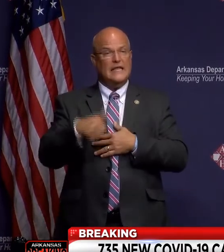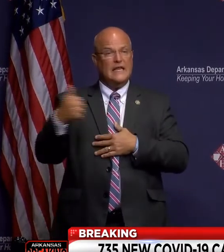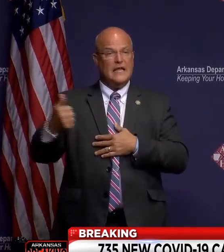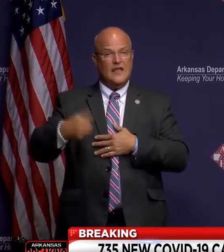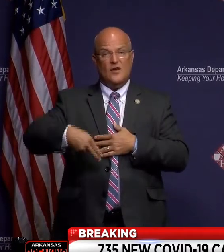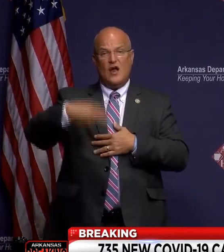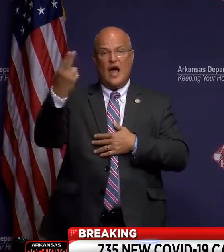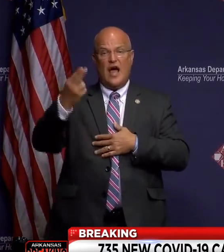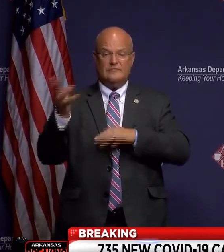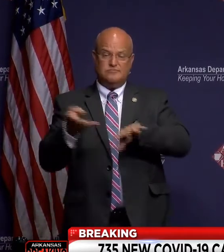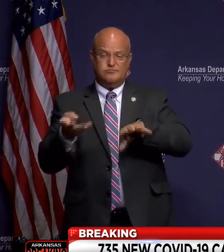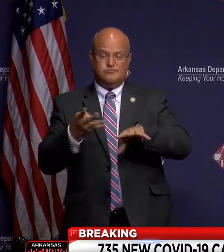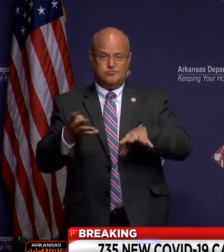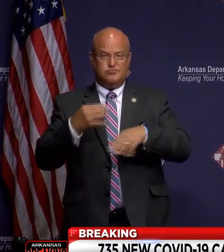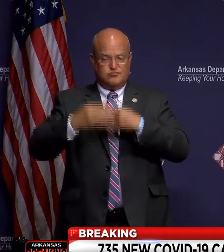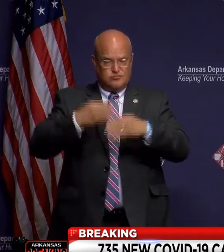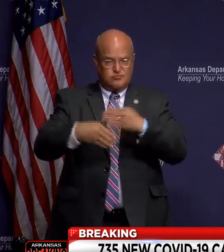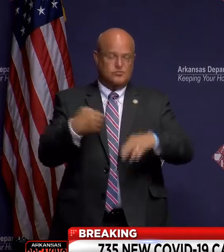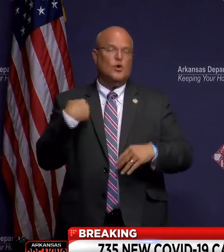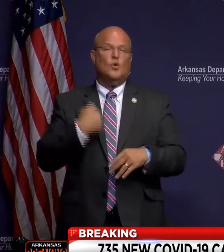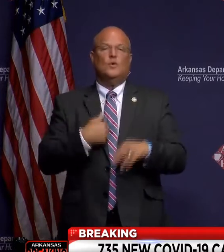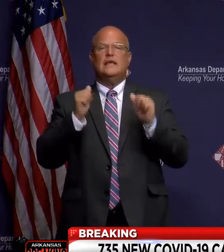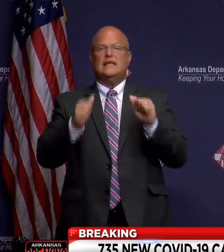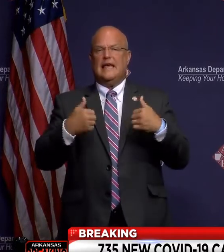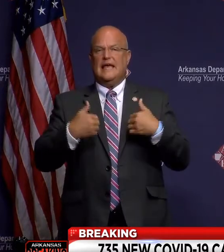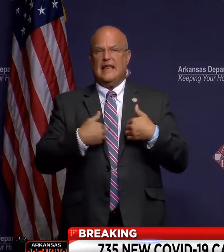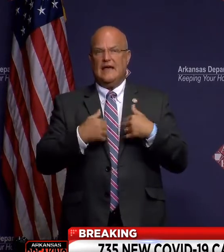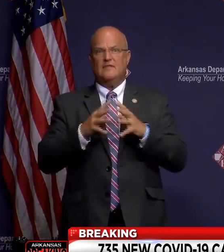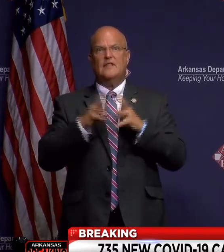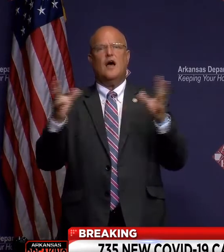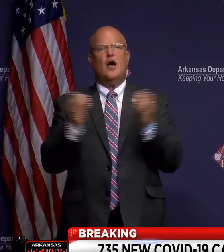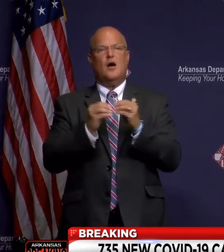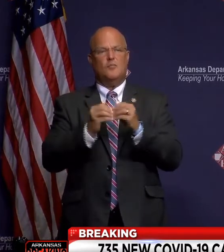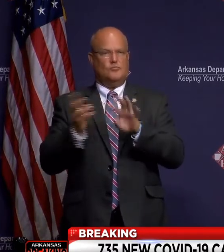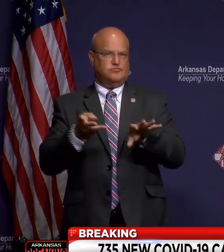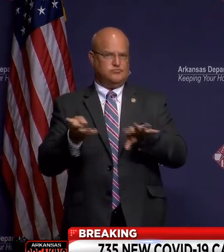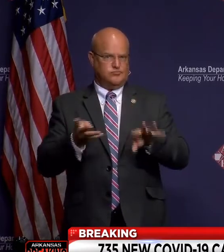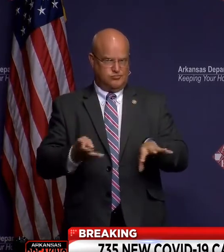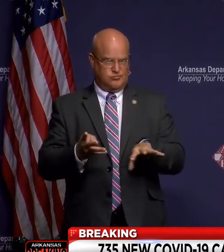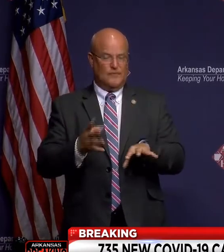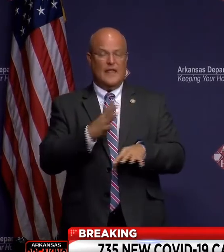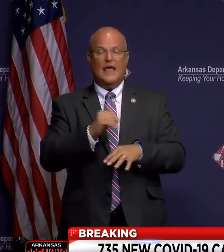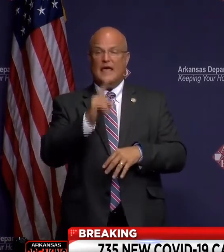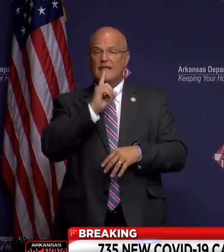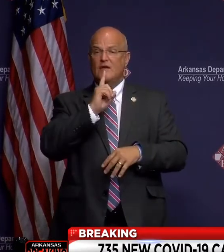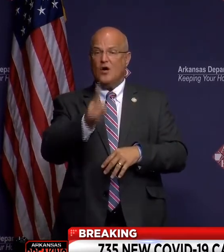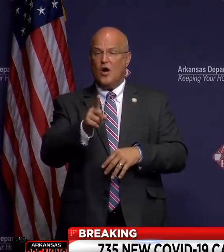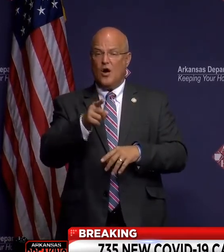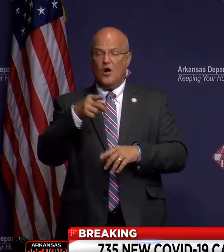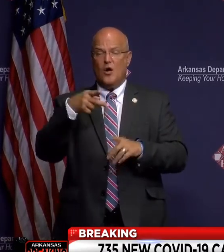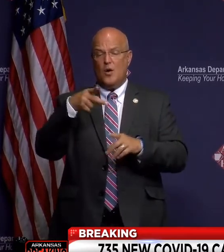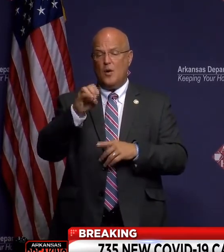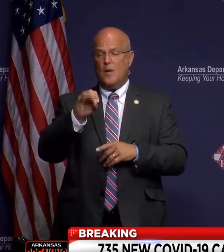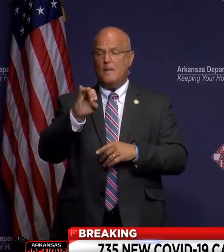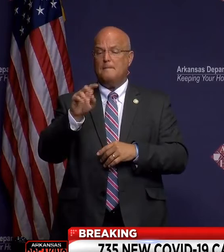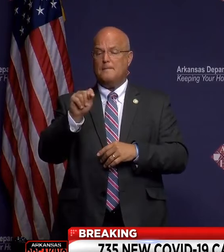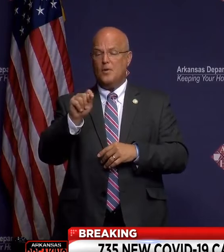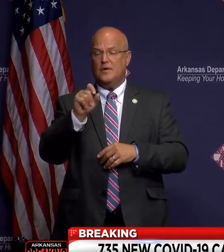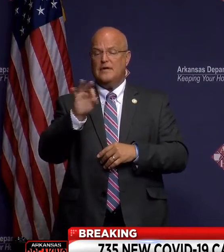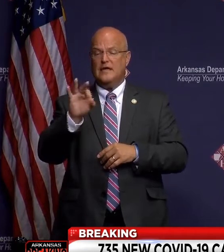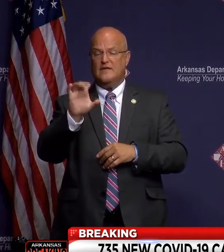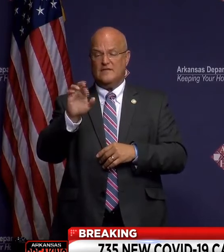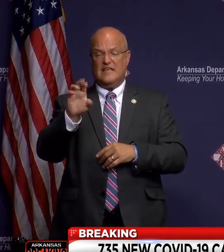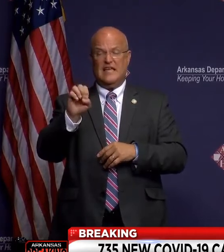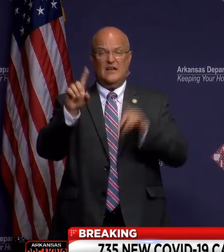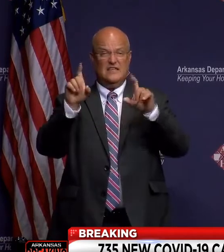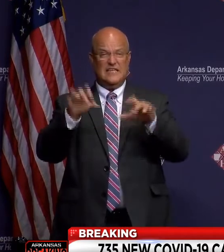high throughput thermocycler, so we will be able to have greater capacity. And on top of that, there are point of care testing machines that are going to